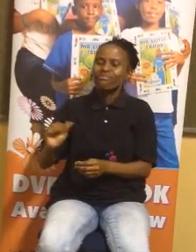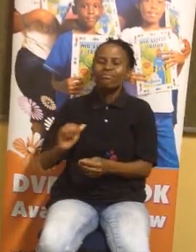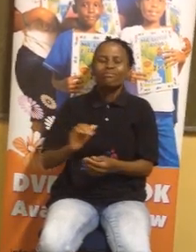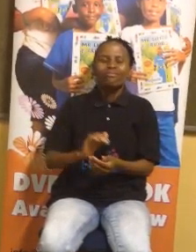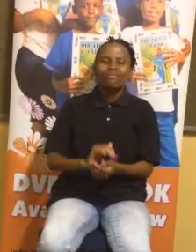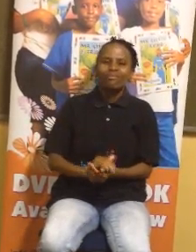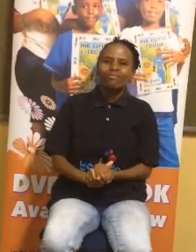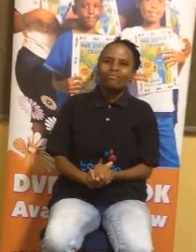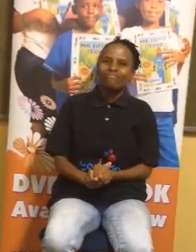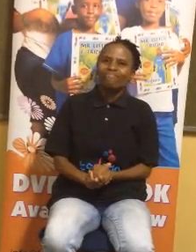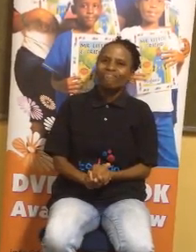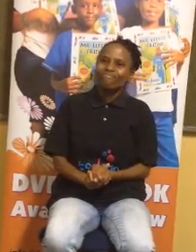It is where you live.